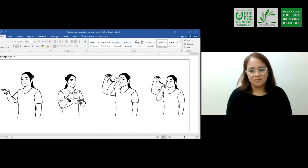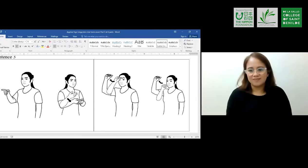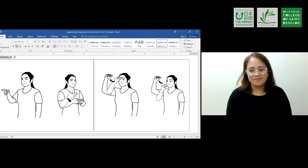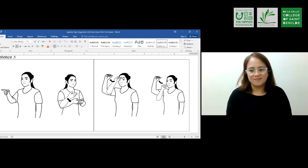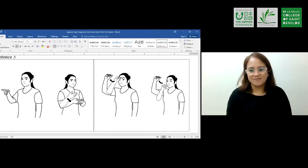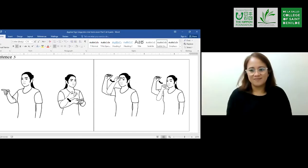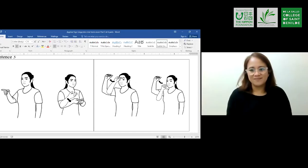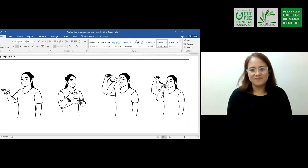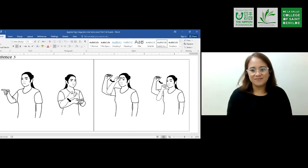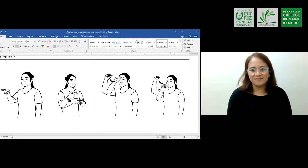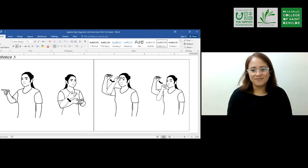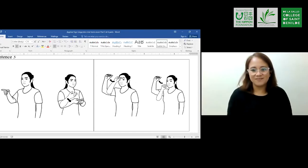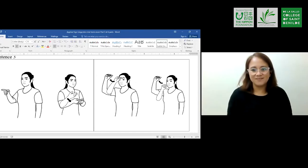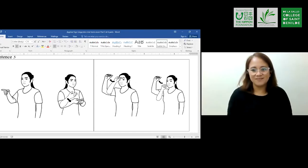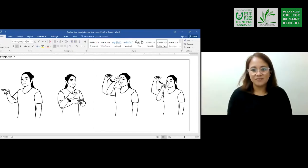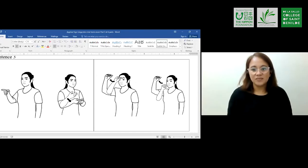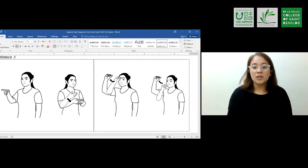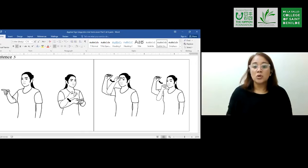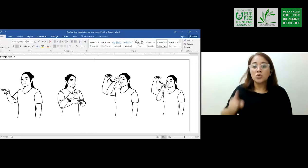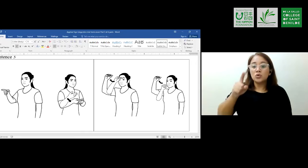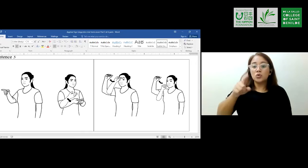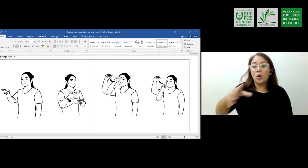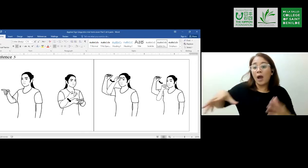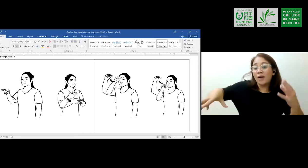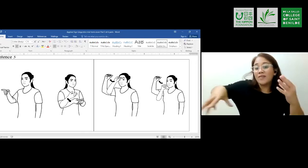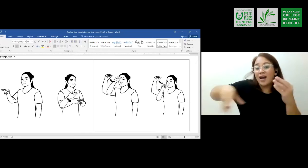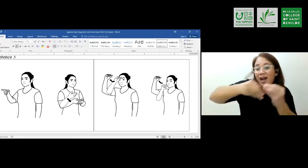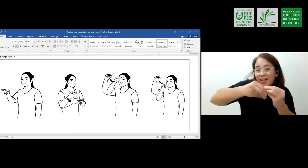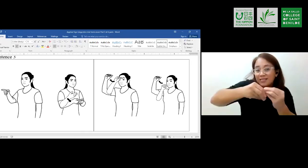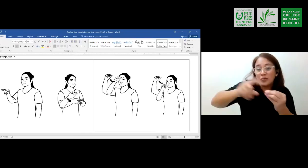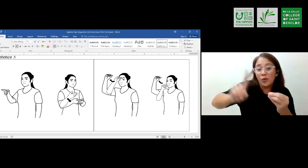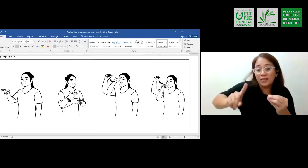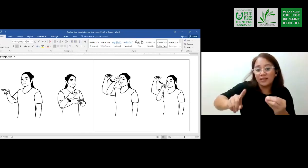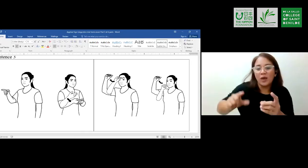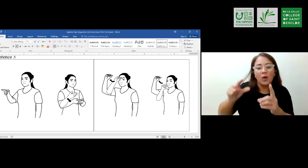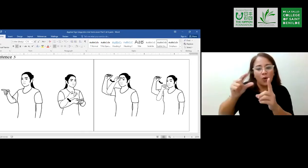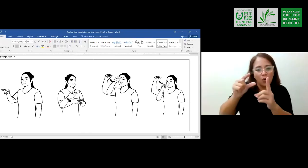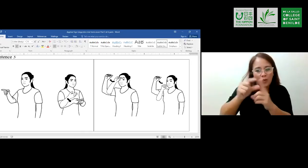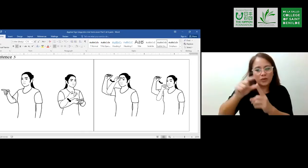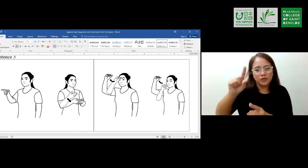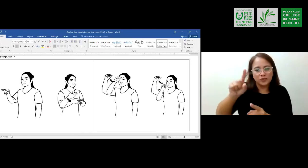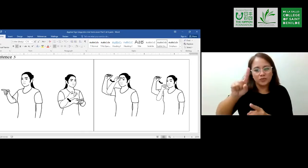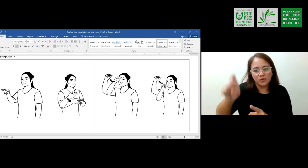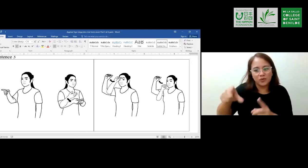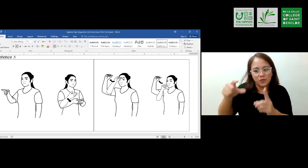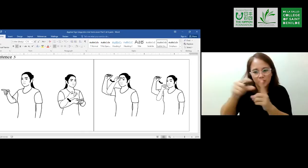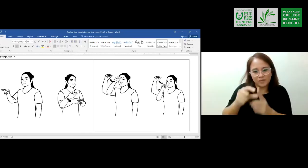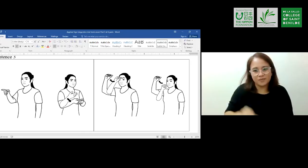You have to add some kind of question word like question mark. You were going? Question